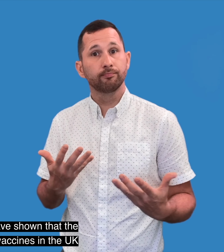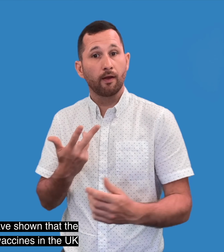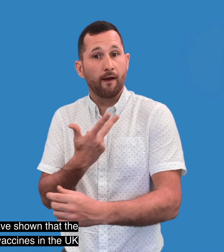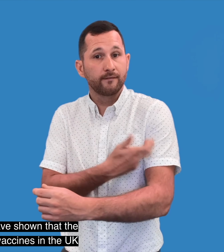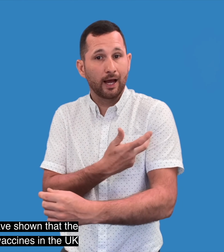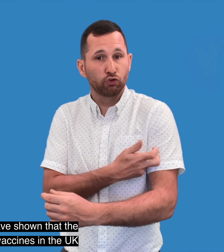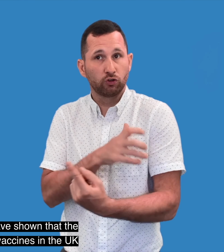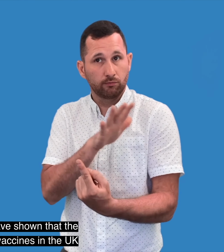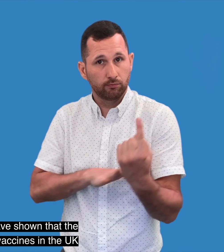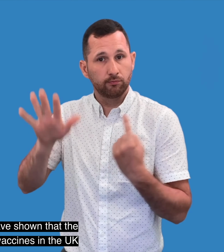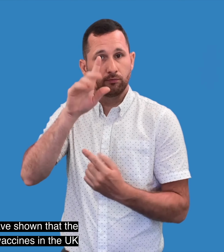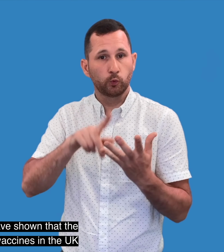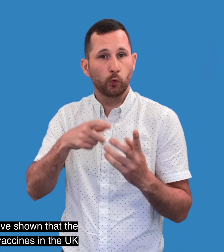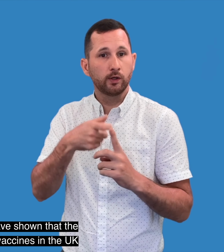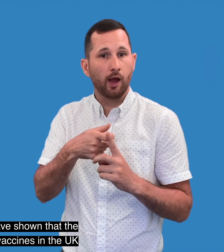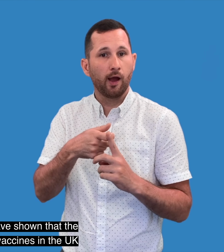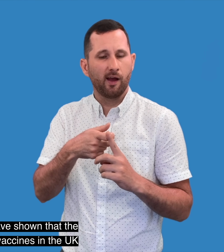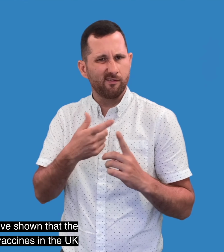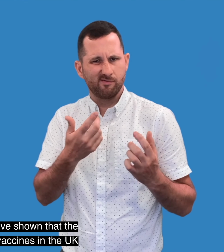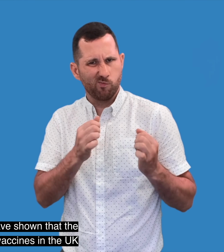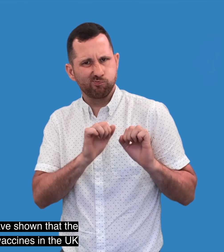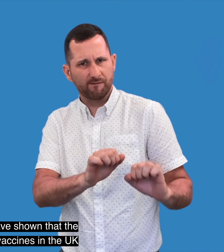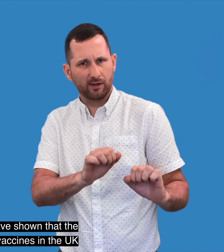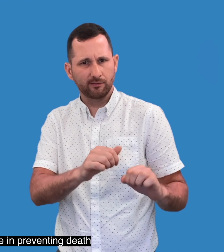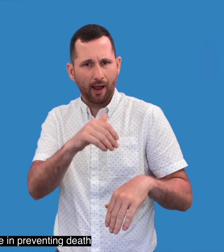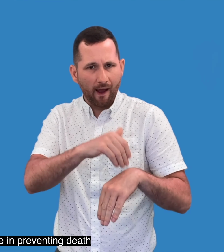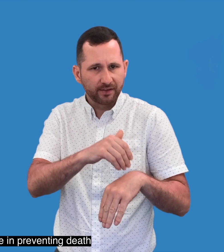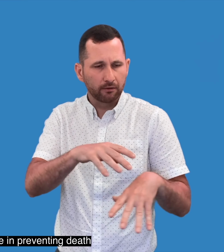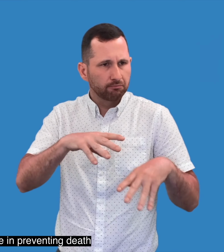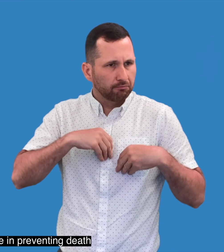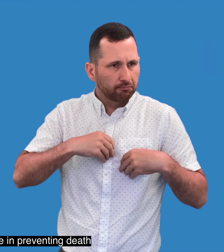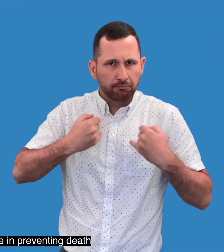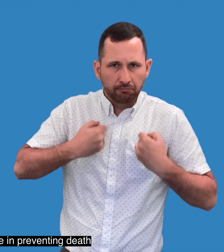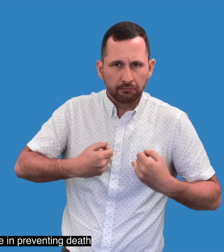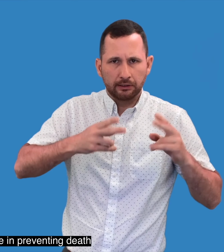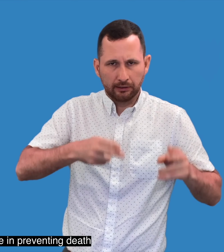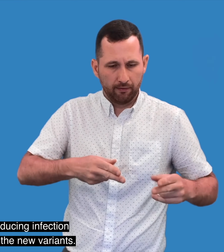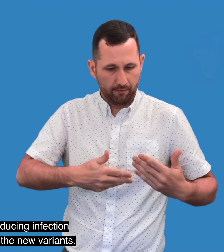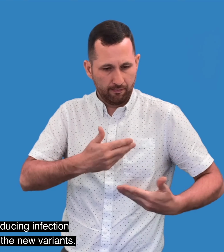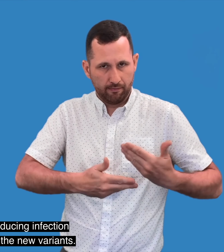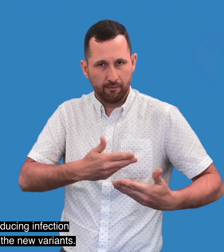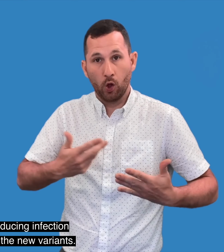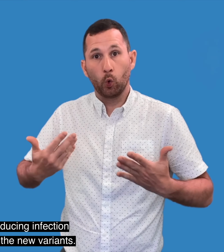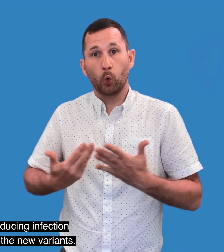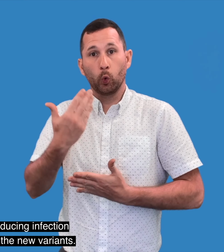Trials have shown that the current vaccines in the UK are effective in preventing death and reducing infection